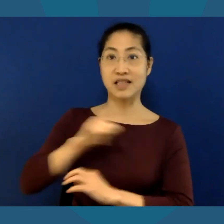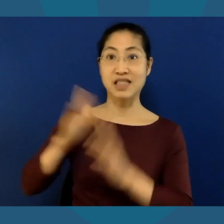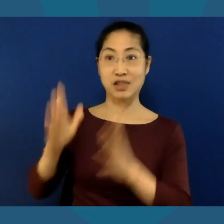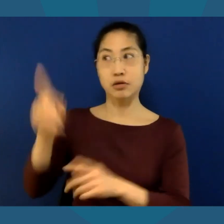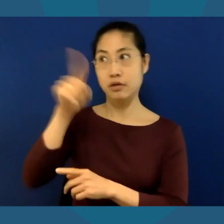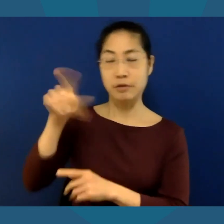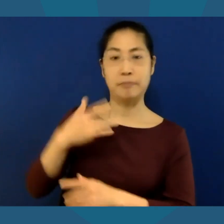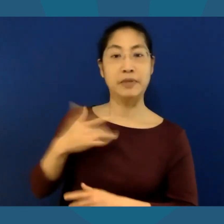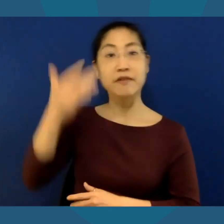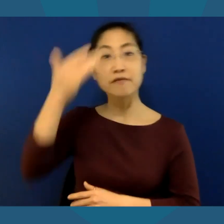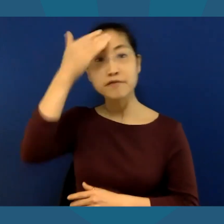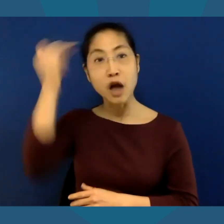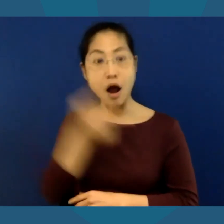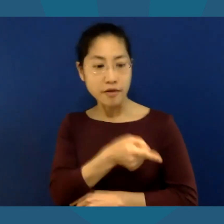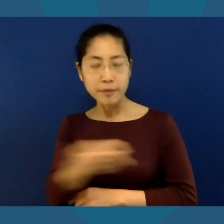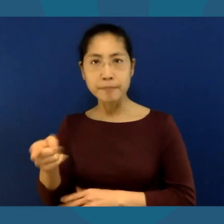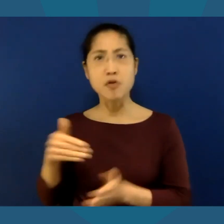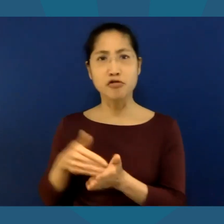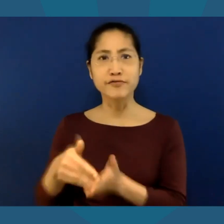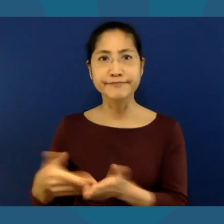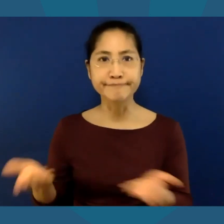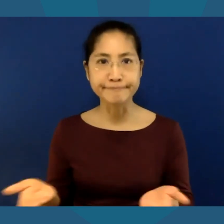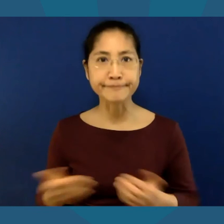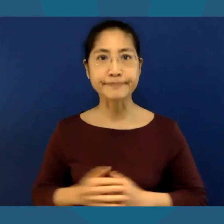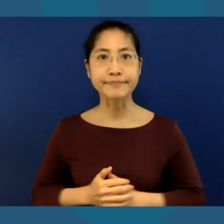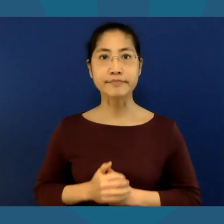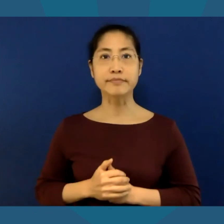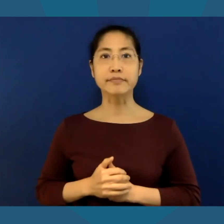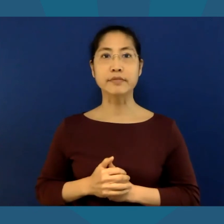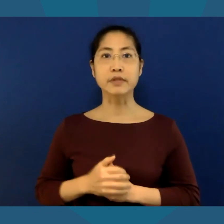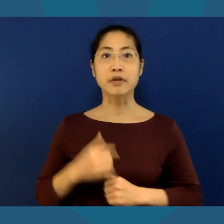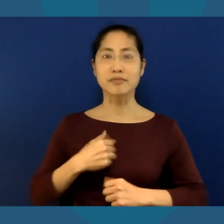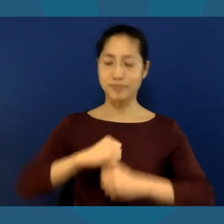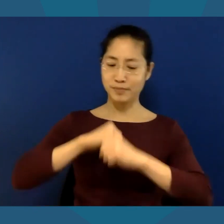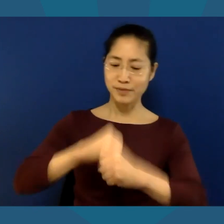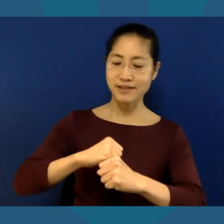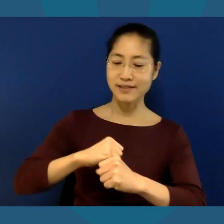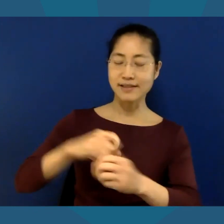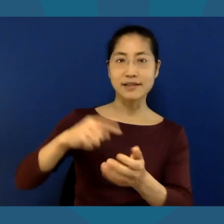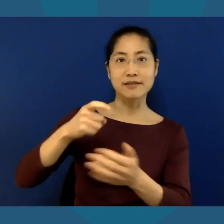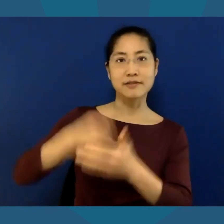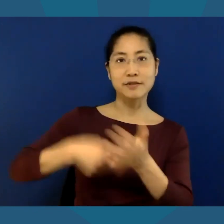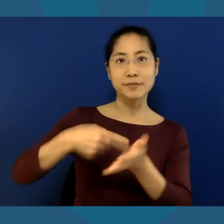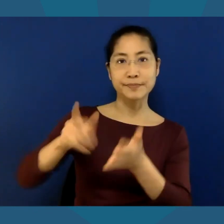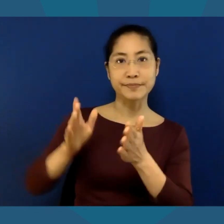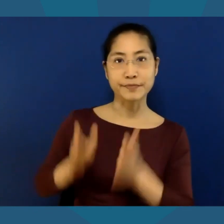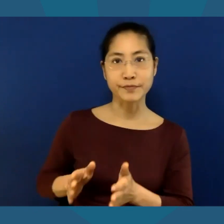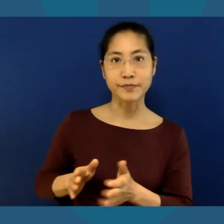I'm protecting taxpayers and keeping our budget balanced,